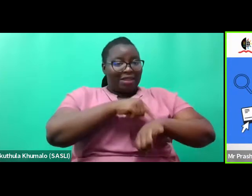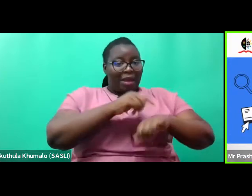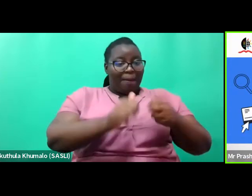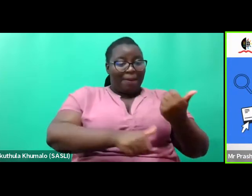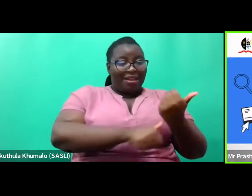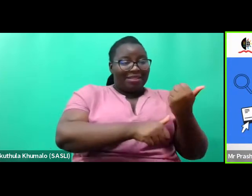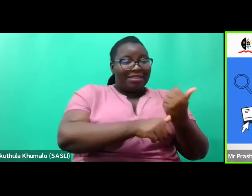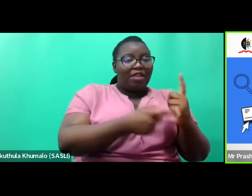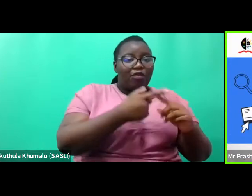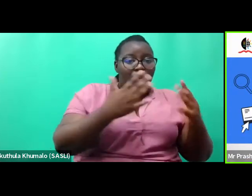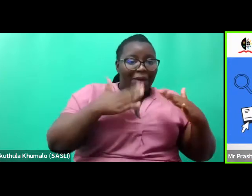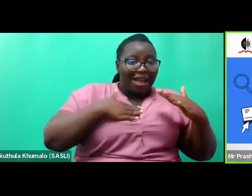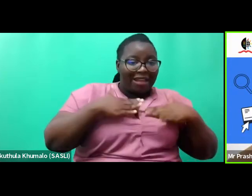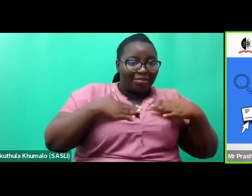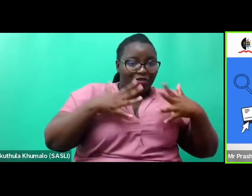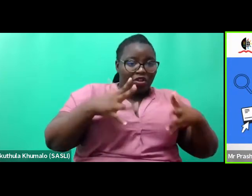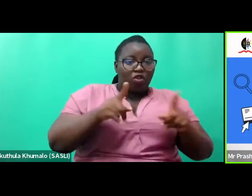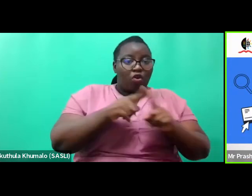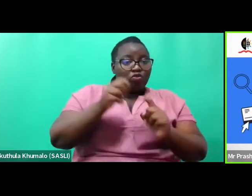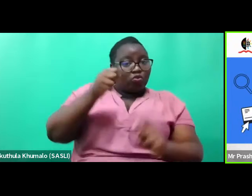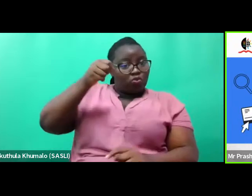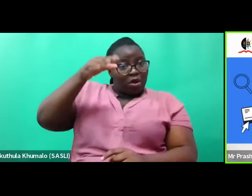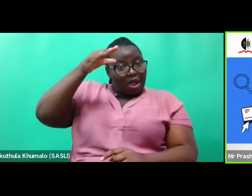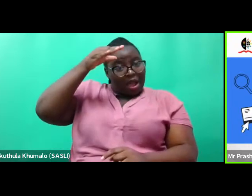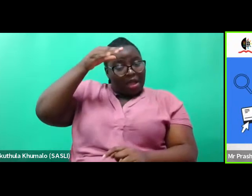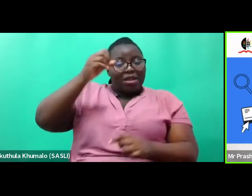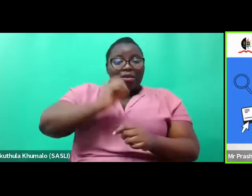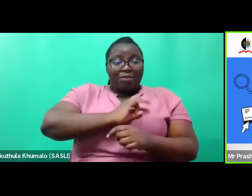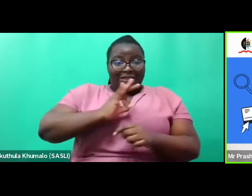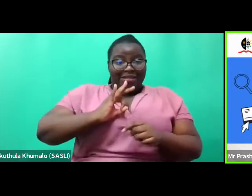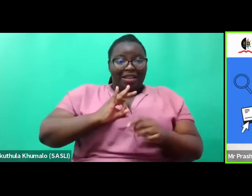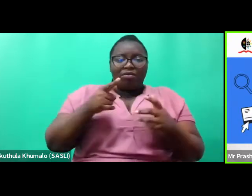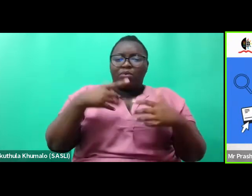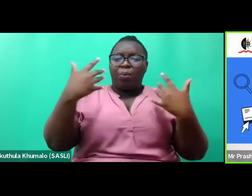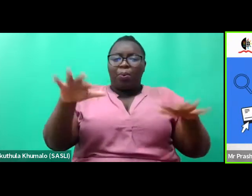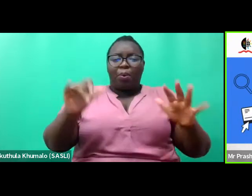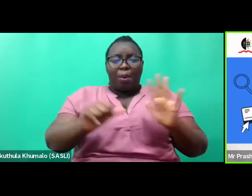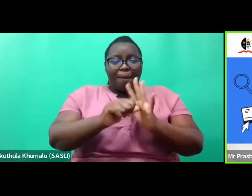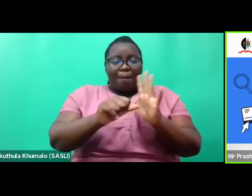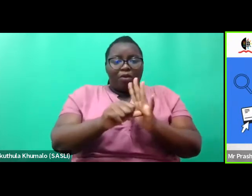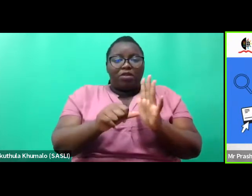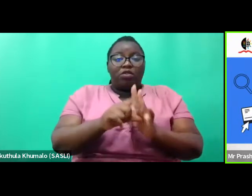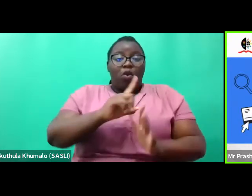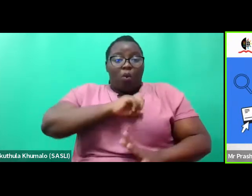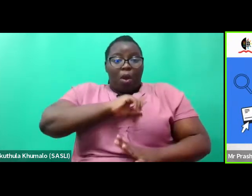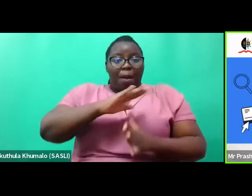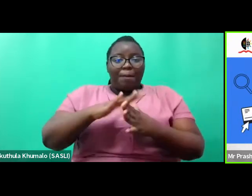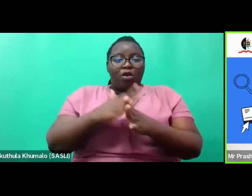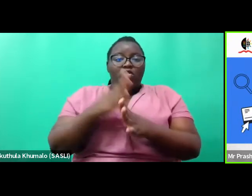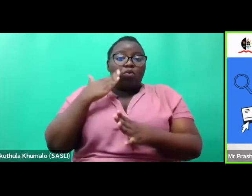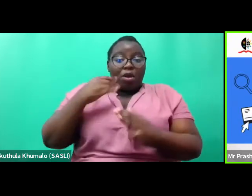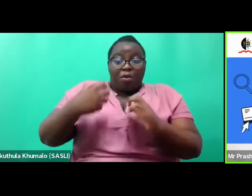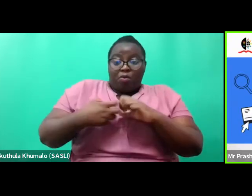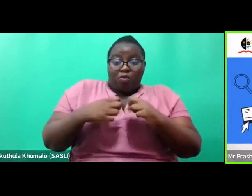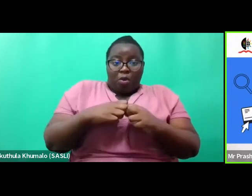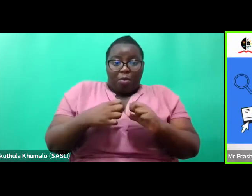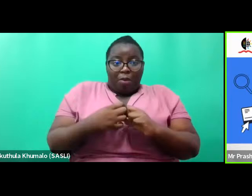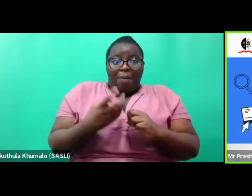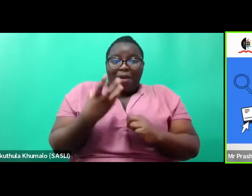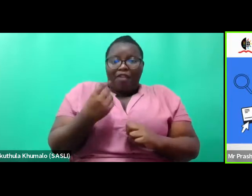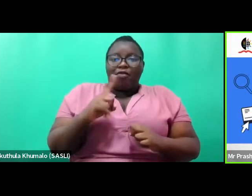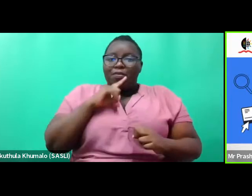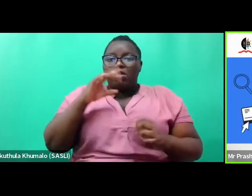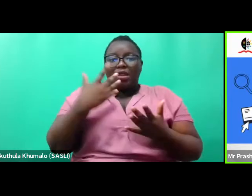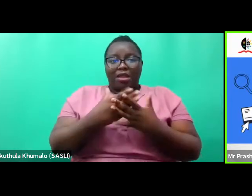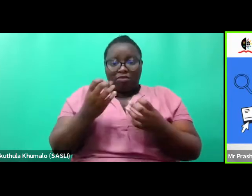administrative and academic staff is just so crucial for success, because when you have a problem, you experience the problem at that point. Yes. And you